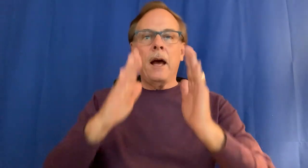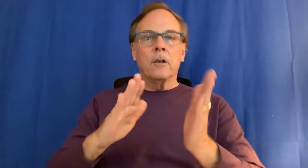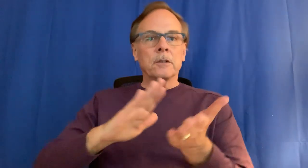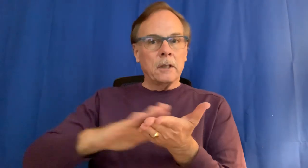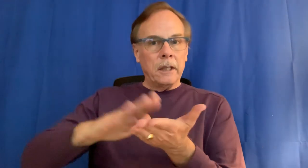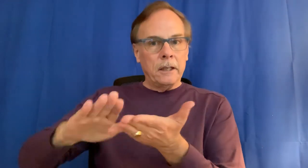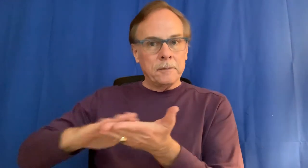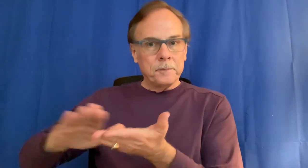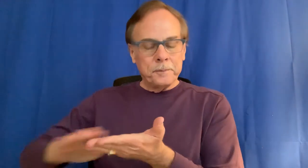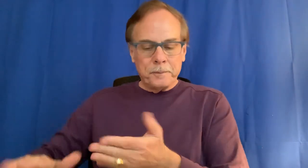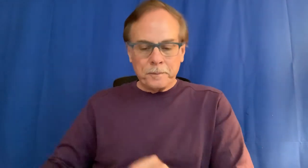House cleaning.